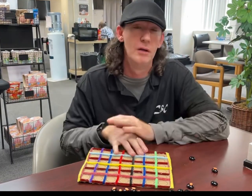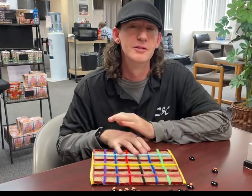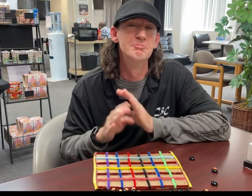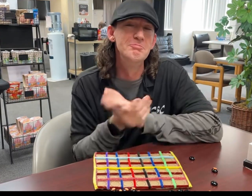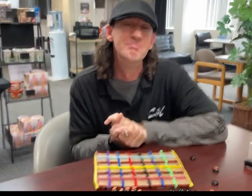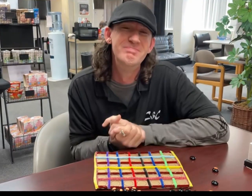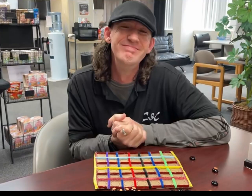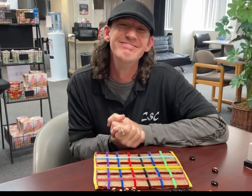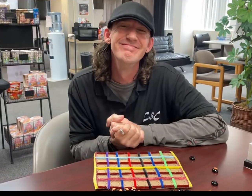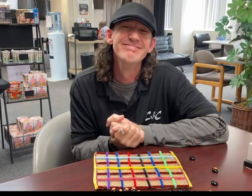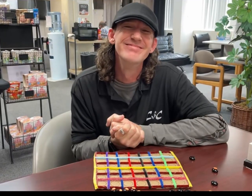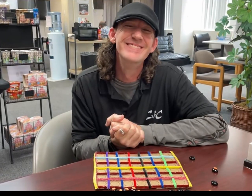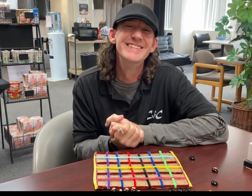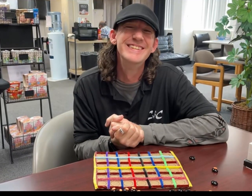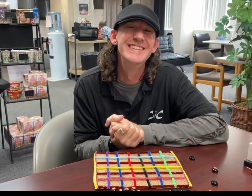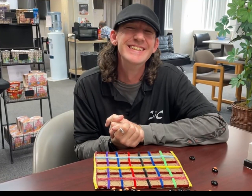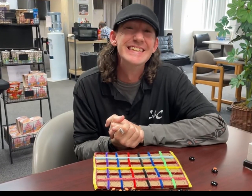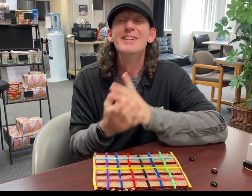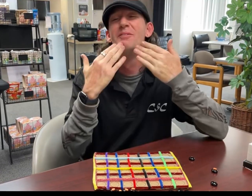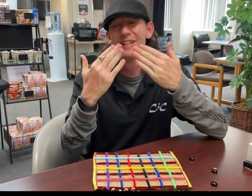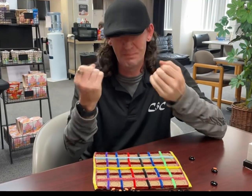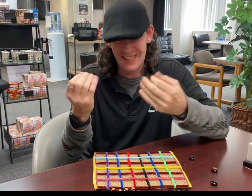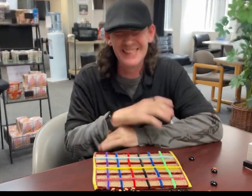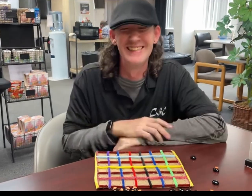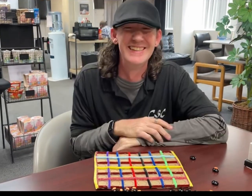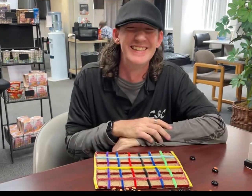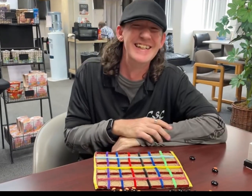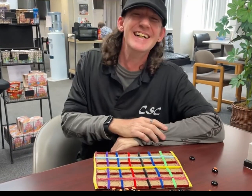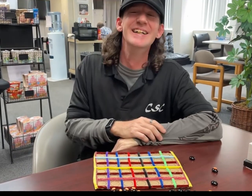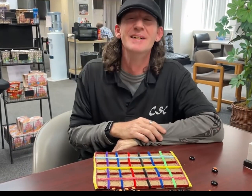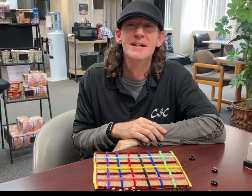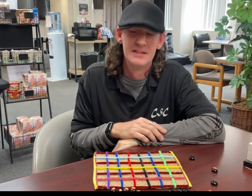make one maybe out of wood or something, make it more permanent. Thank you so much.